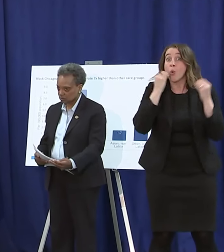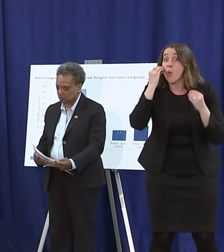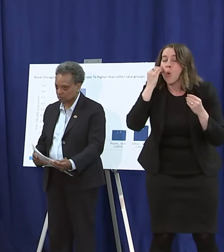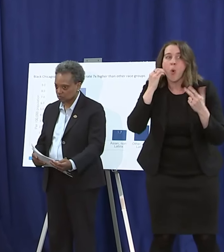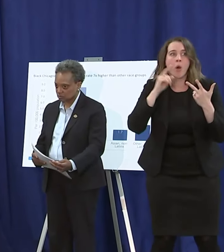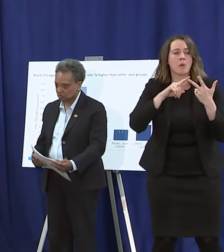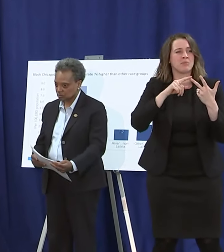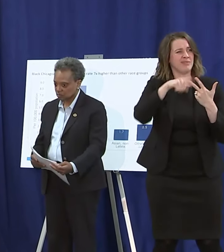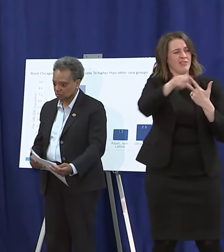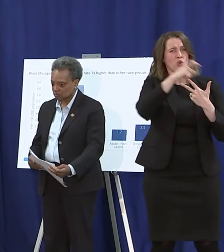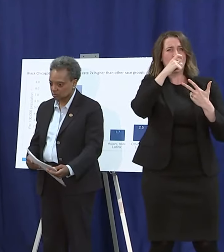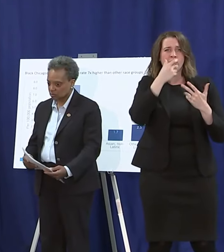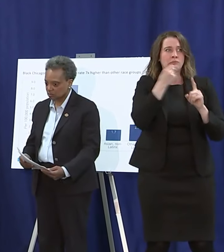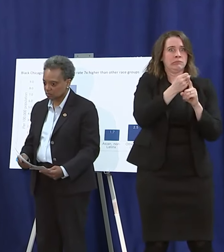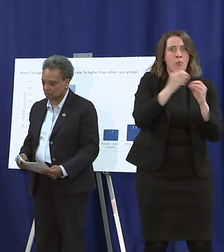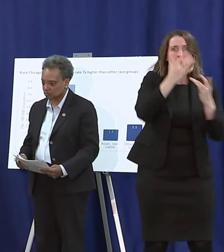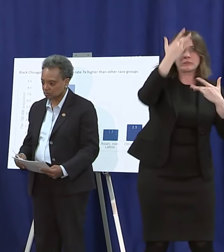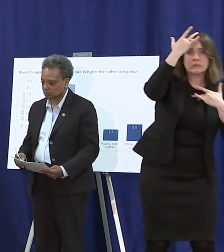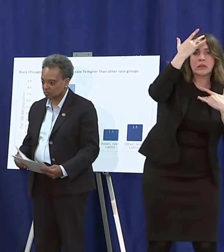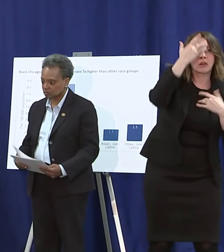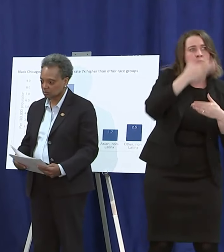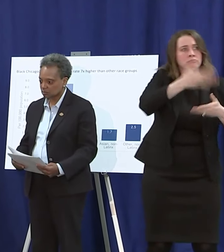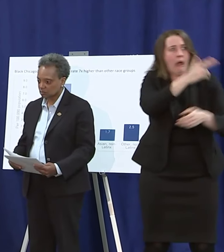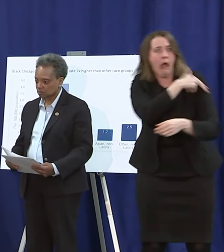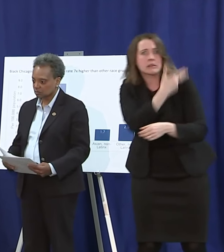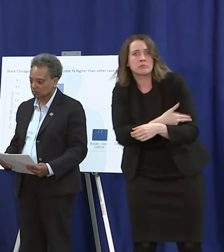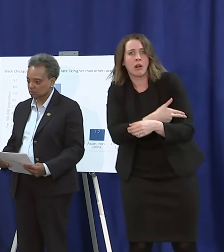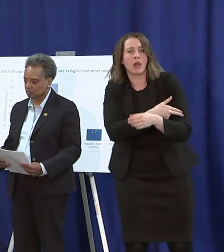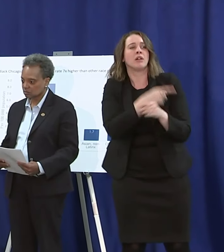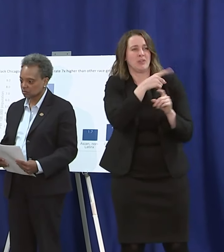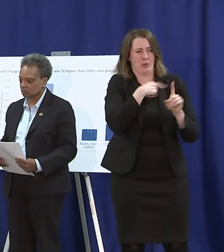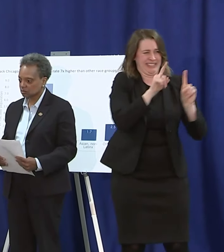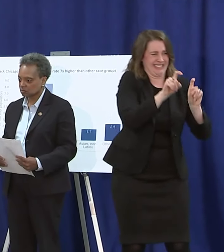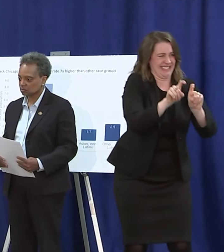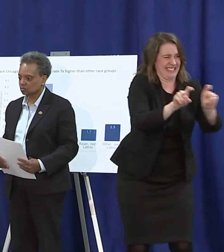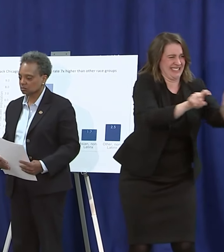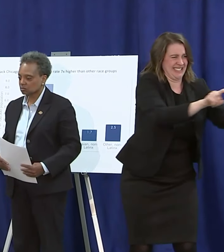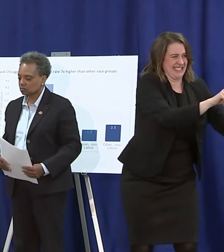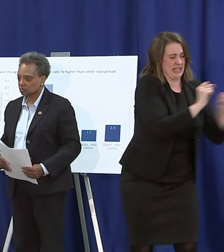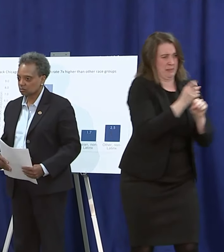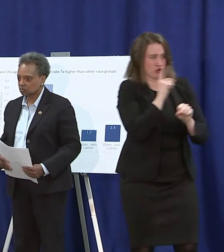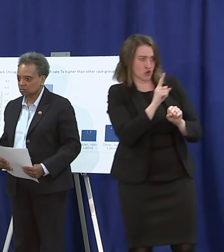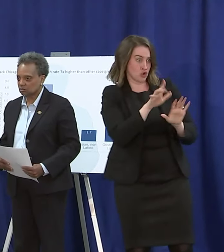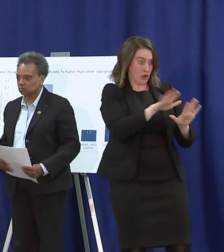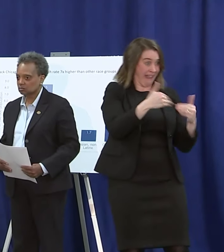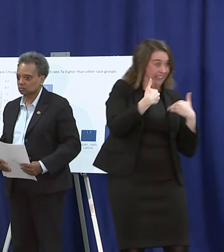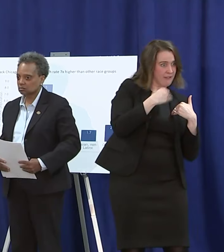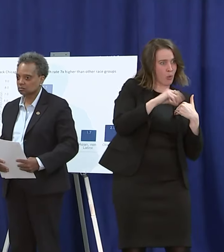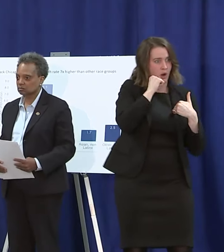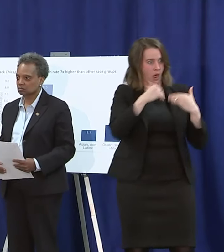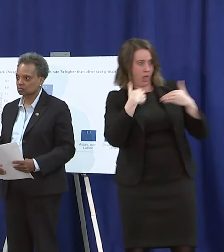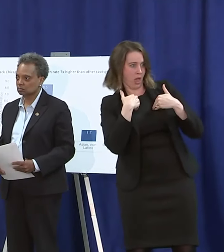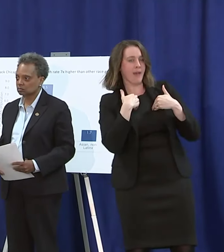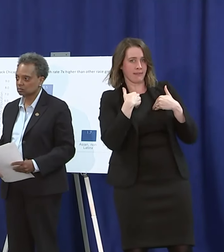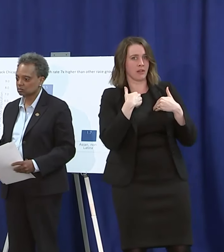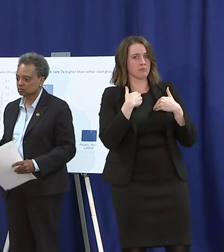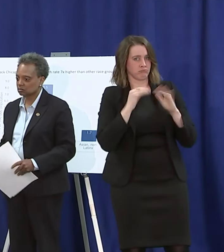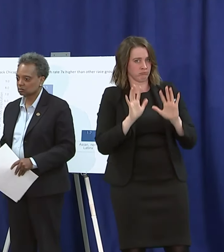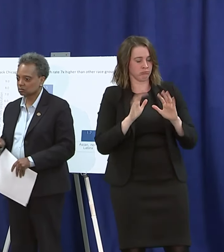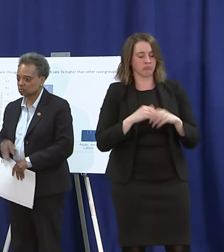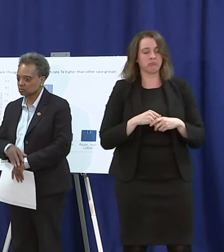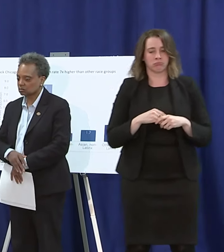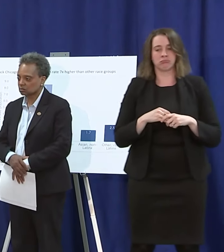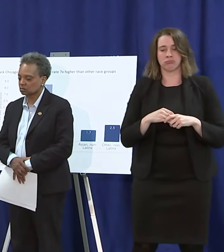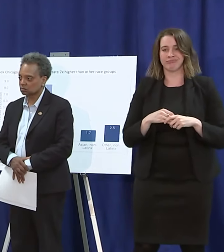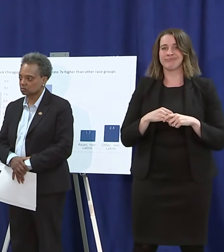who are hospitalized, certainly needing ICU care. Those folks are absolutely all getting the testing. And so some of the